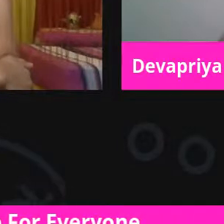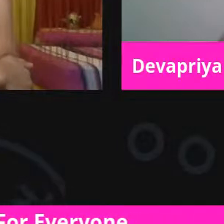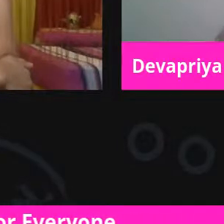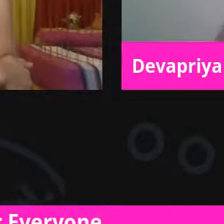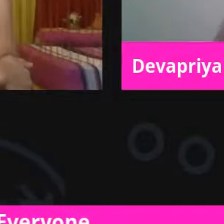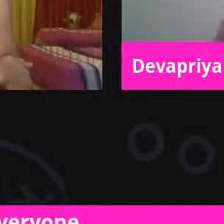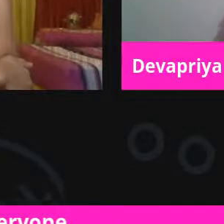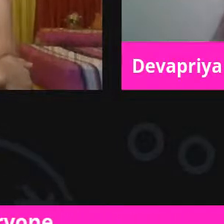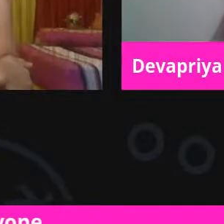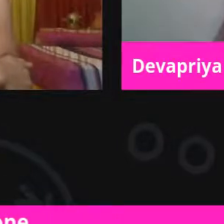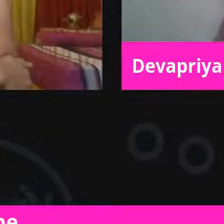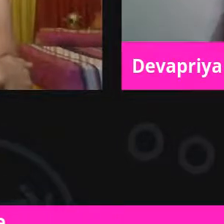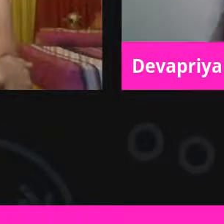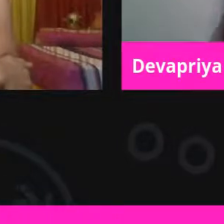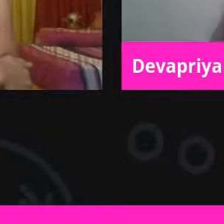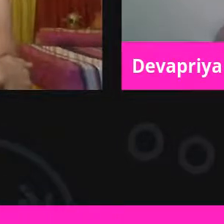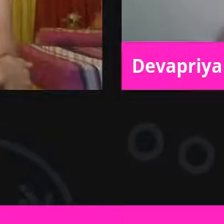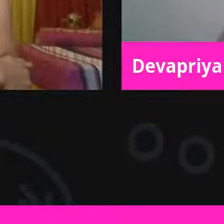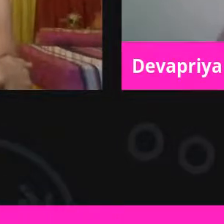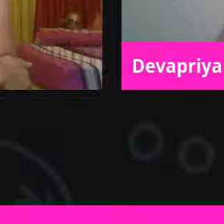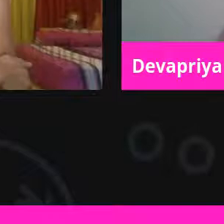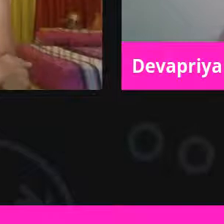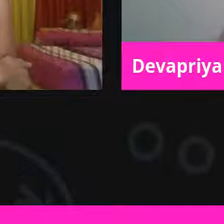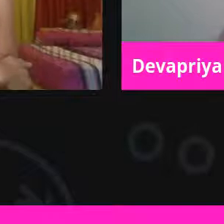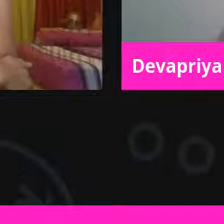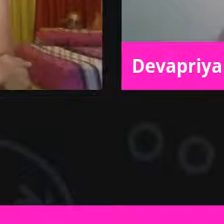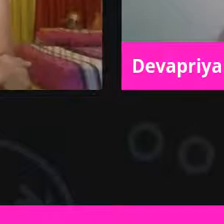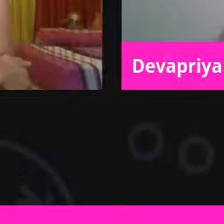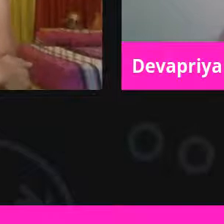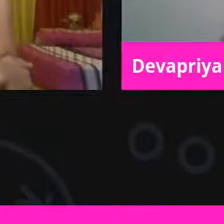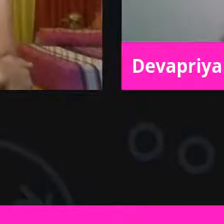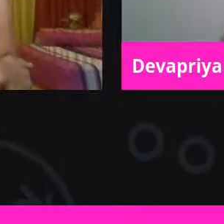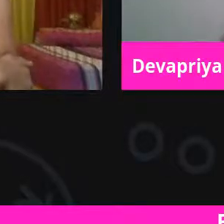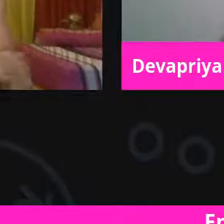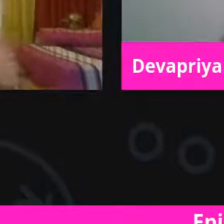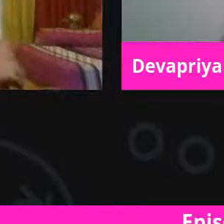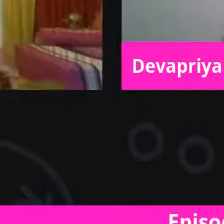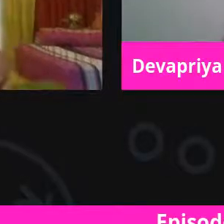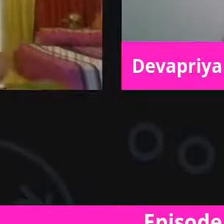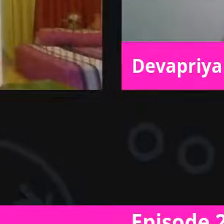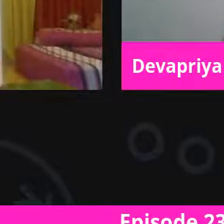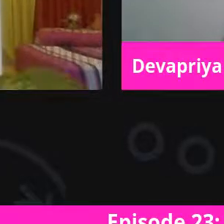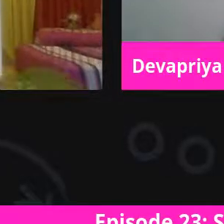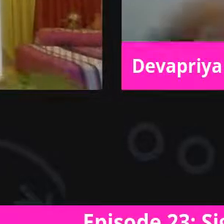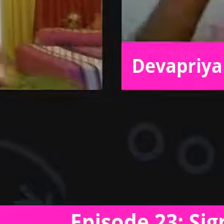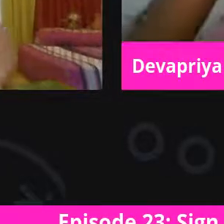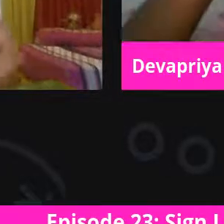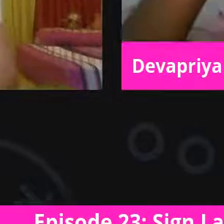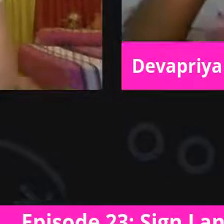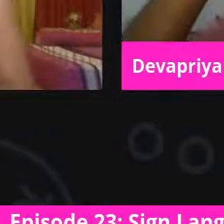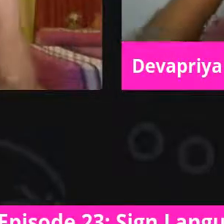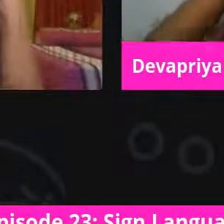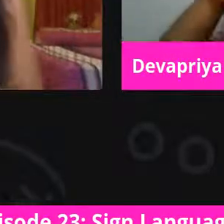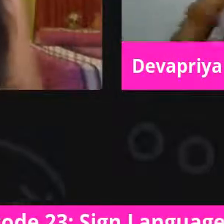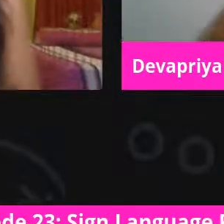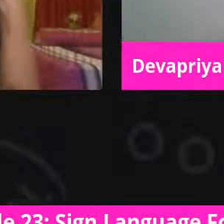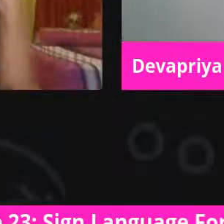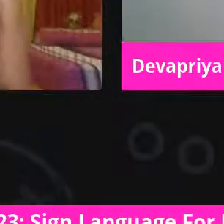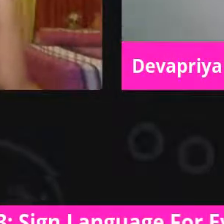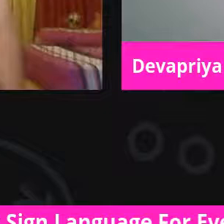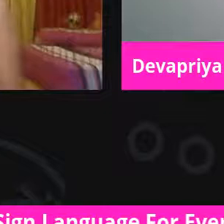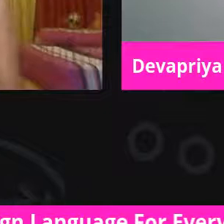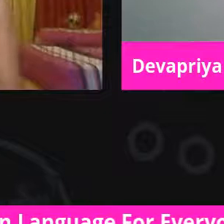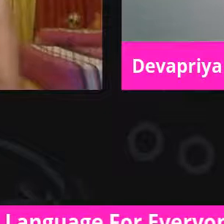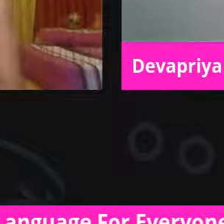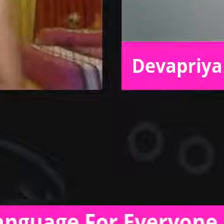an inspiration to learn more in sign language in future. Yes. So I guess that's all for today. Signing